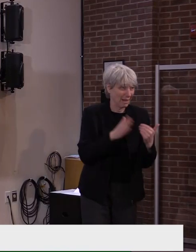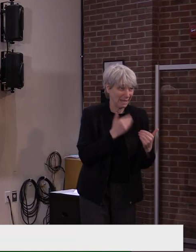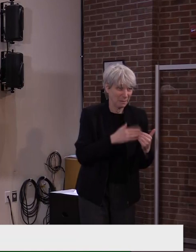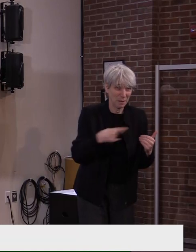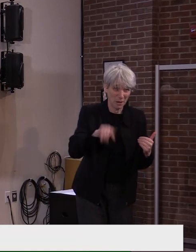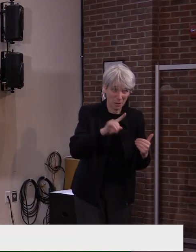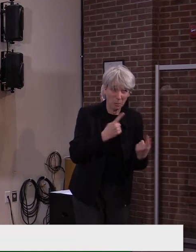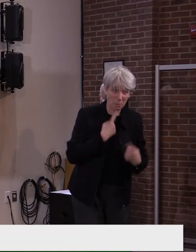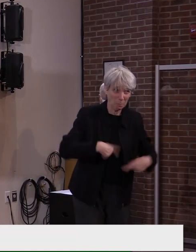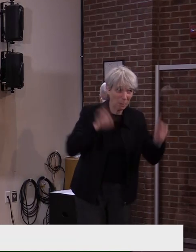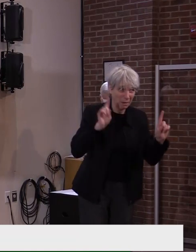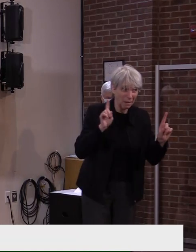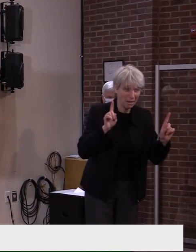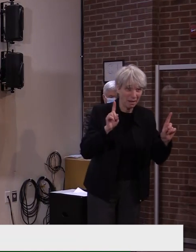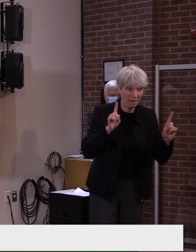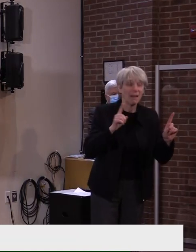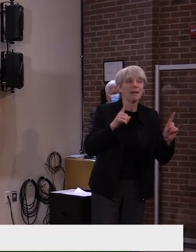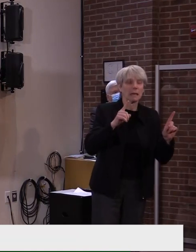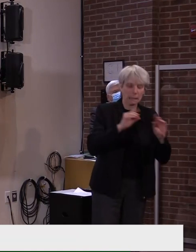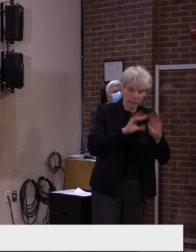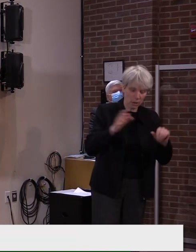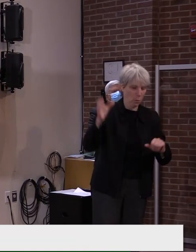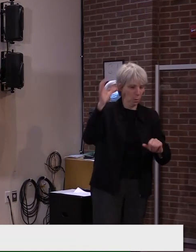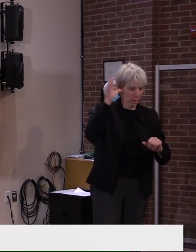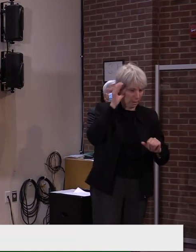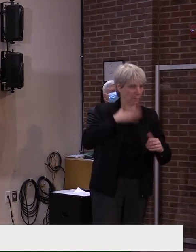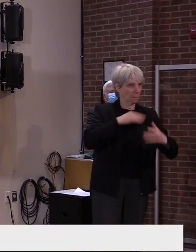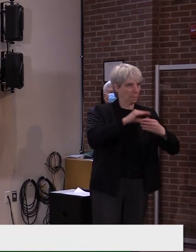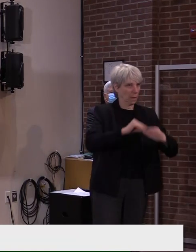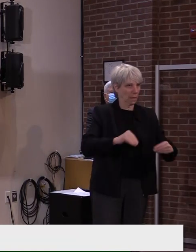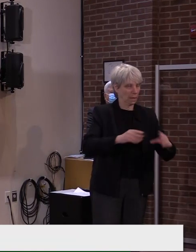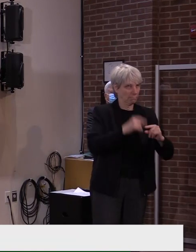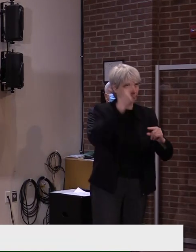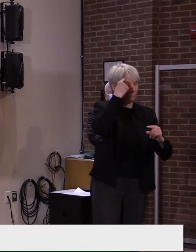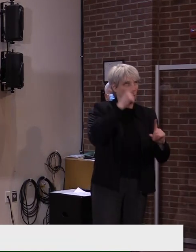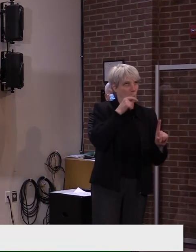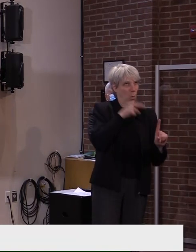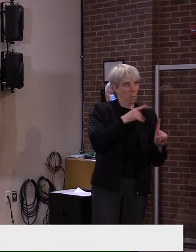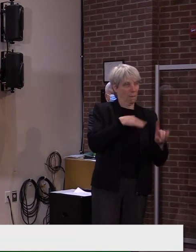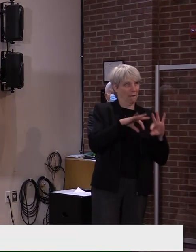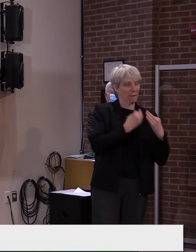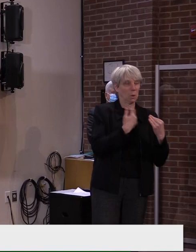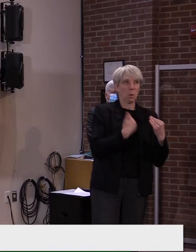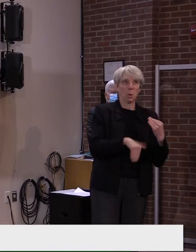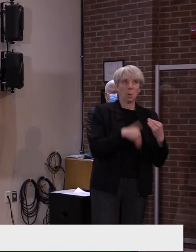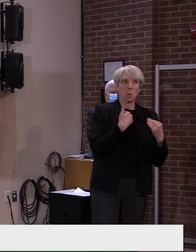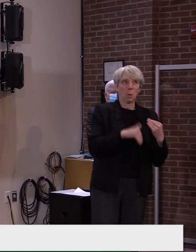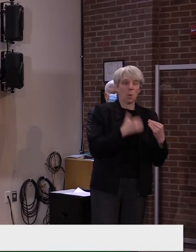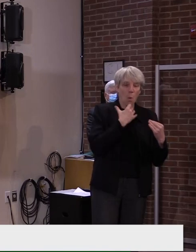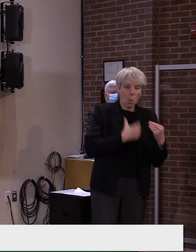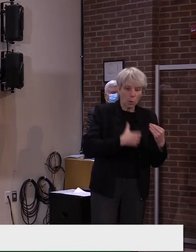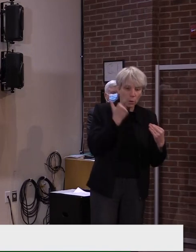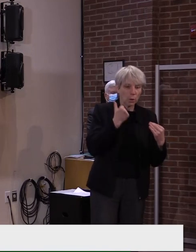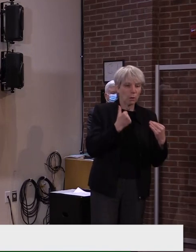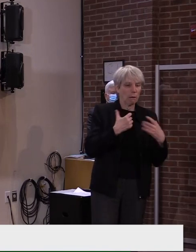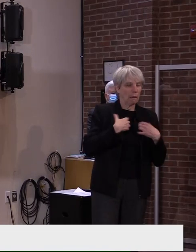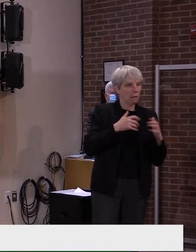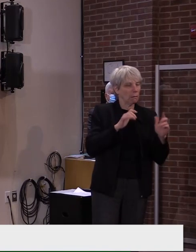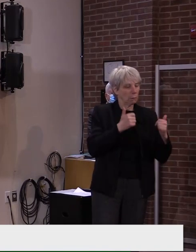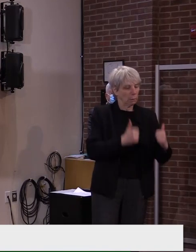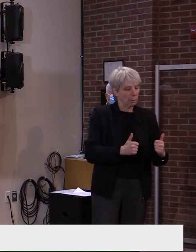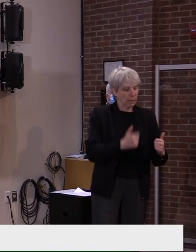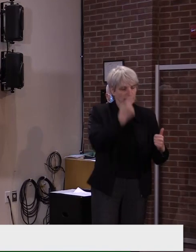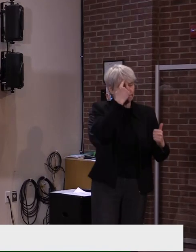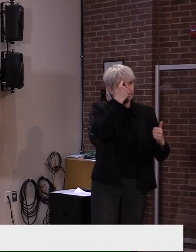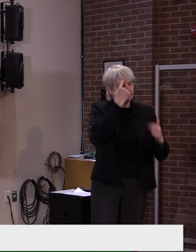clearly heard my message about protecting the most vulnerable person in your life, and I thank you for that.